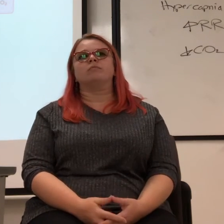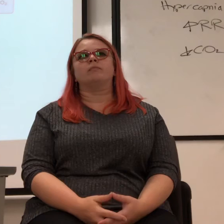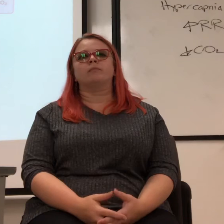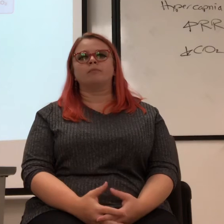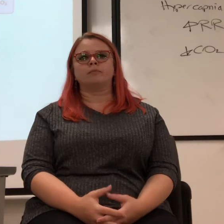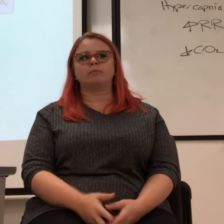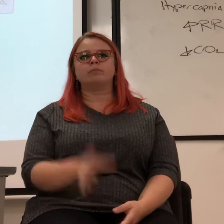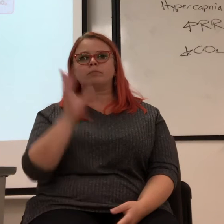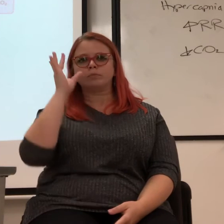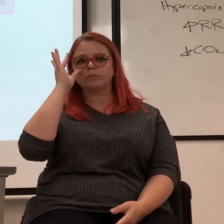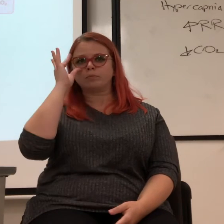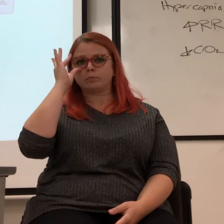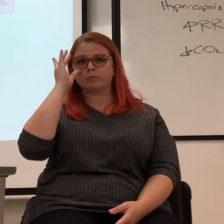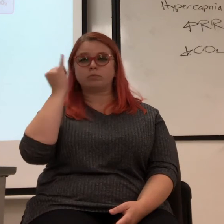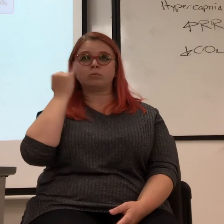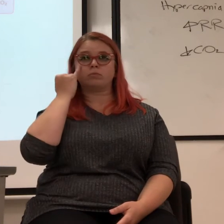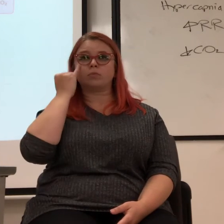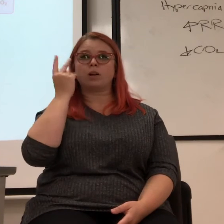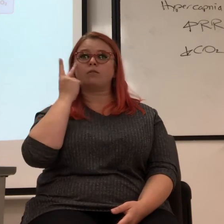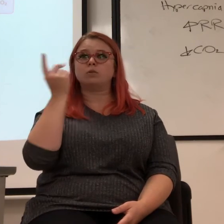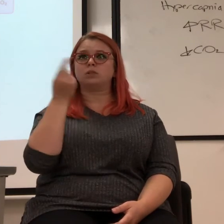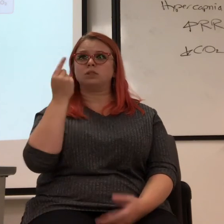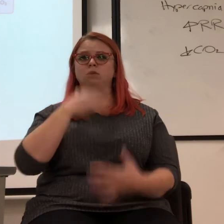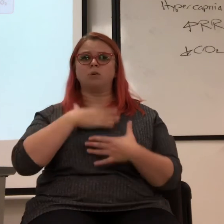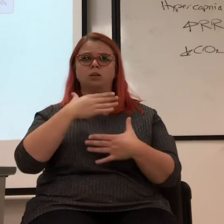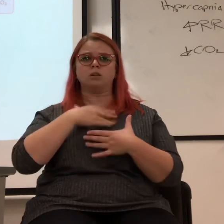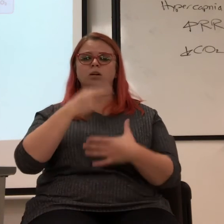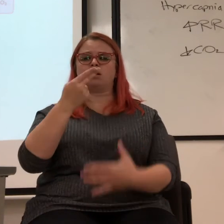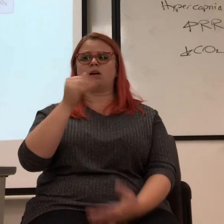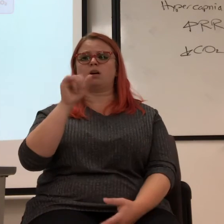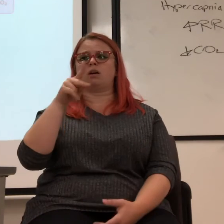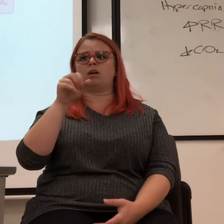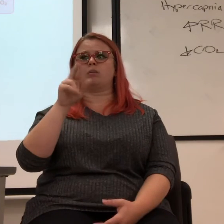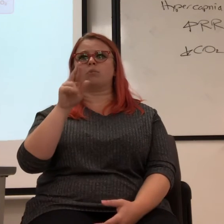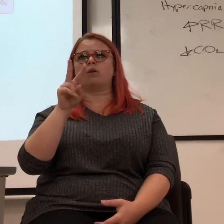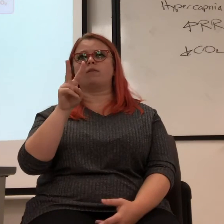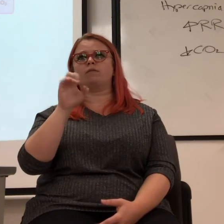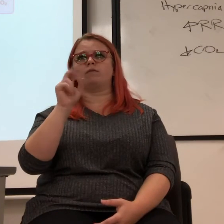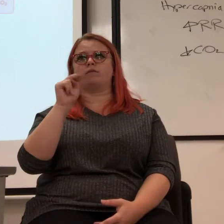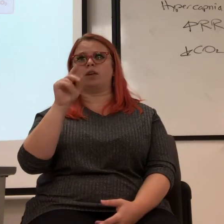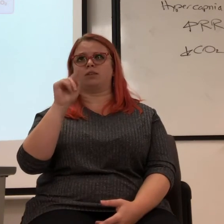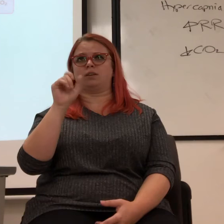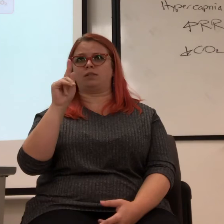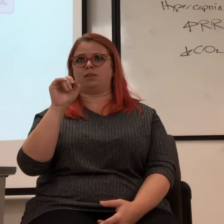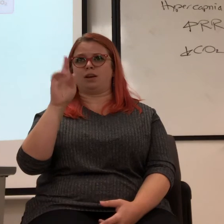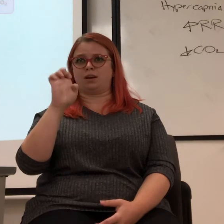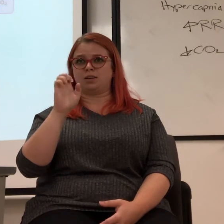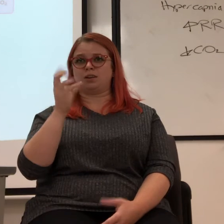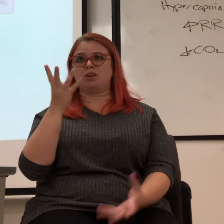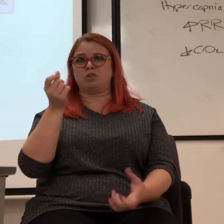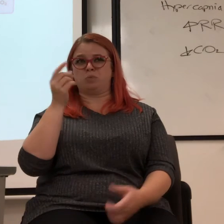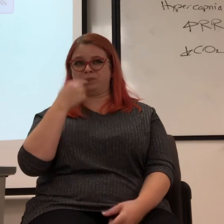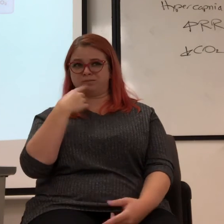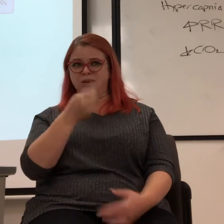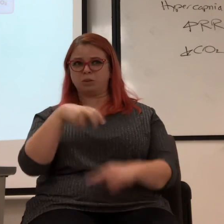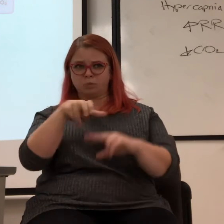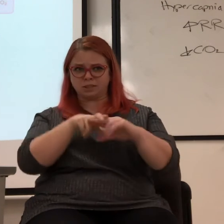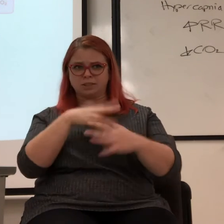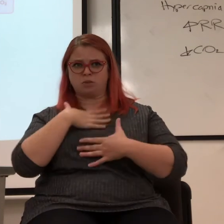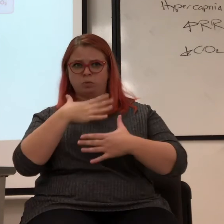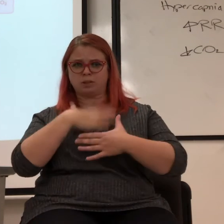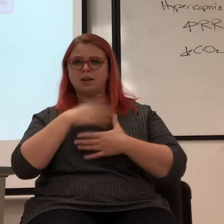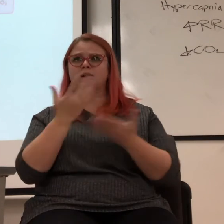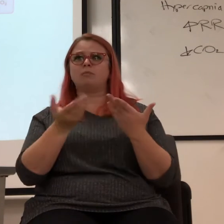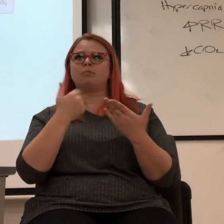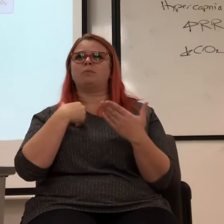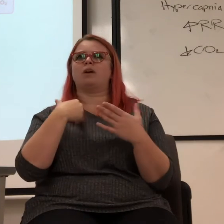So if you see a person hyperventilating, sit them down, relax them, maybe have them rebreathe their own air from a paper bag, right, to